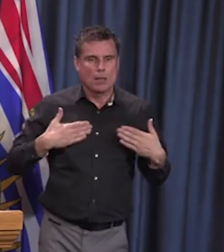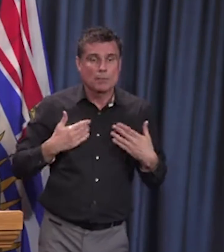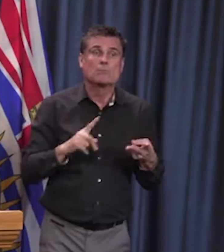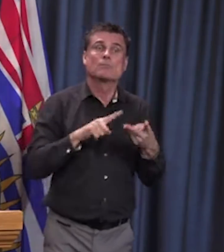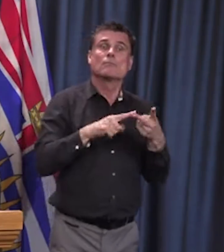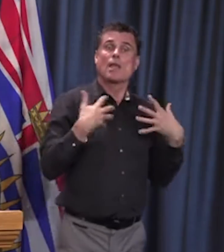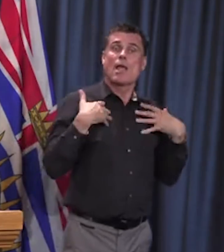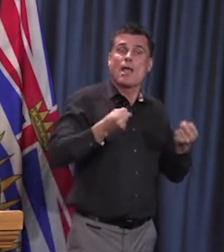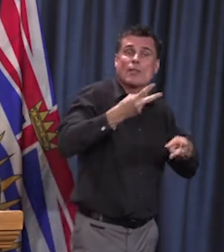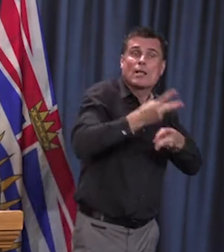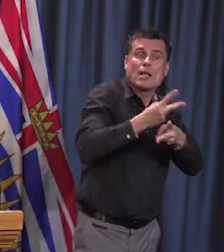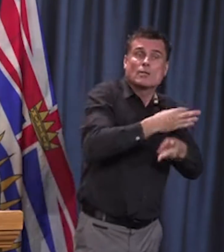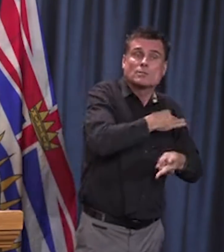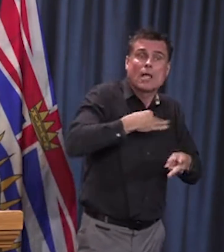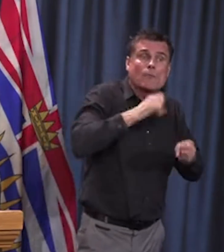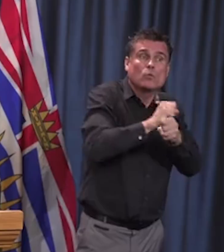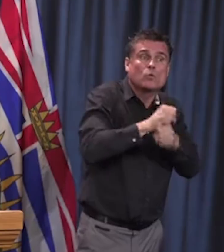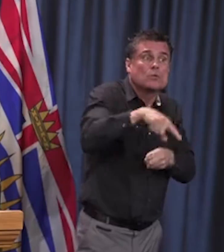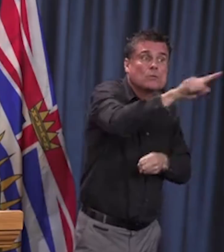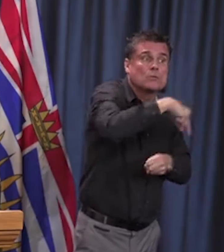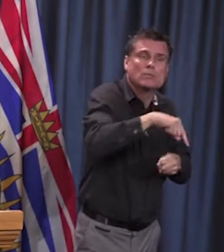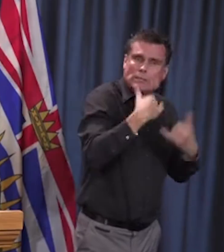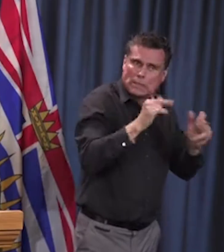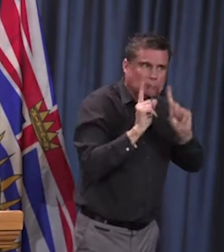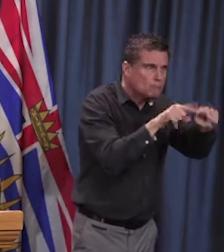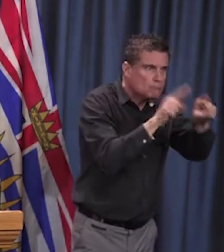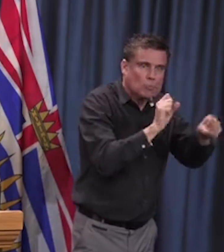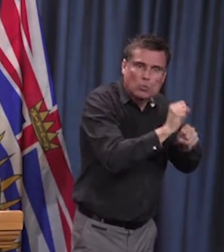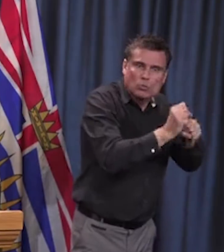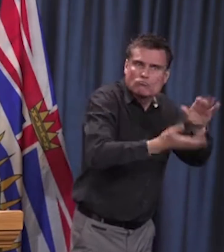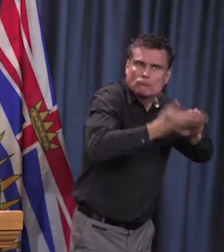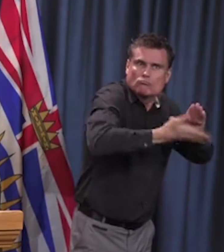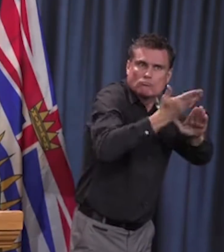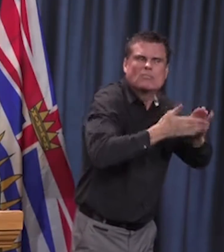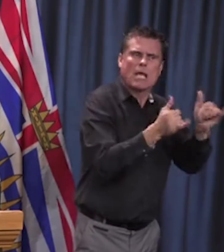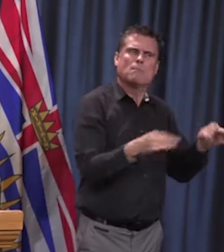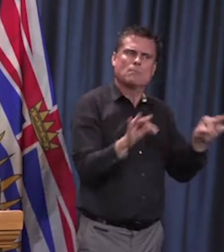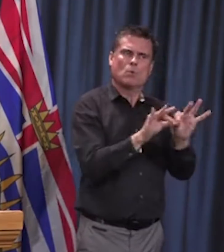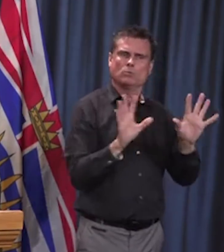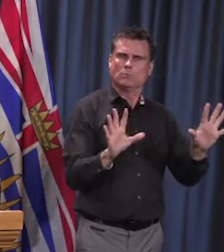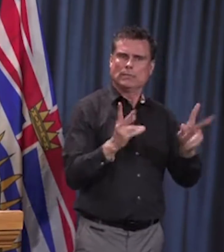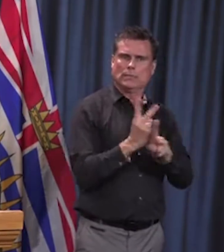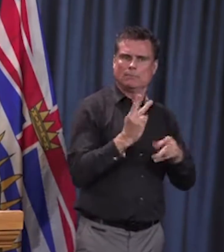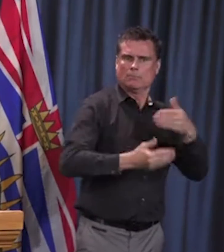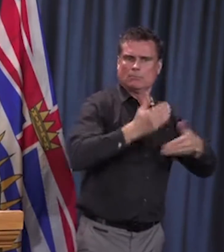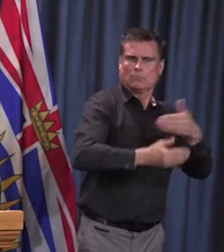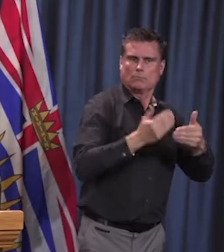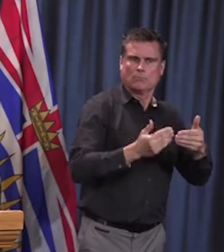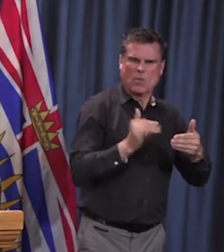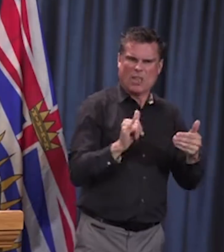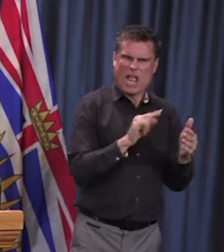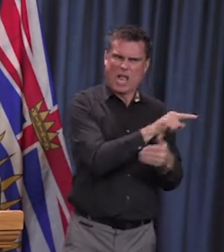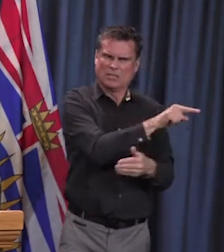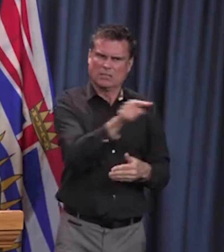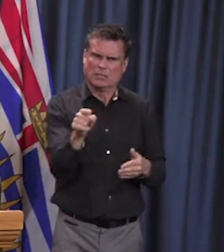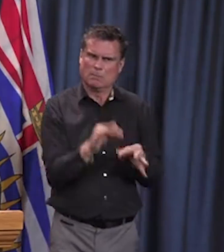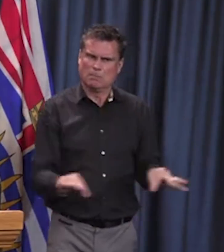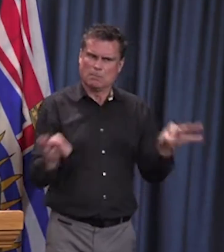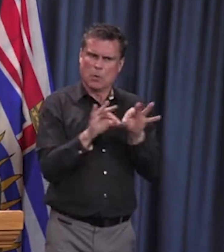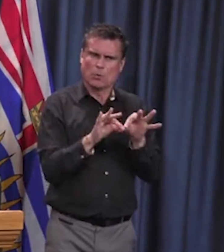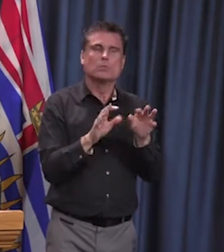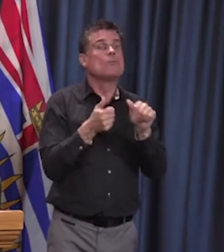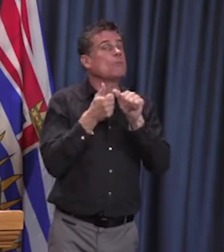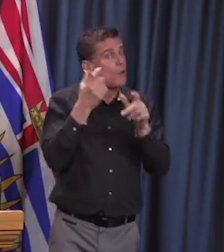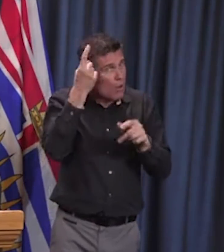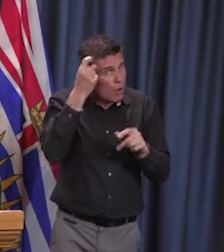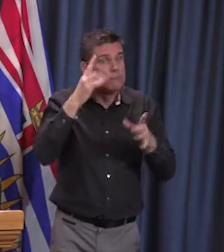risk. All of that requires a methodical, thoughtful, science-based approach, and it may well be satisfying to say we're going to shut something